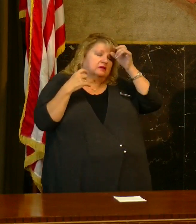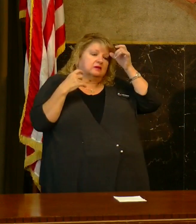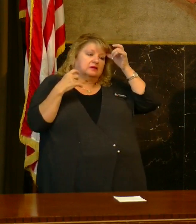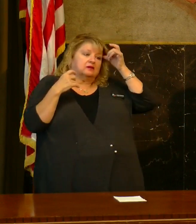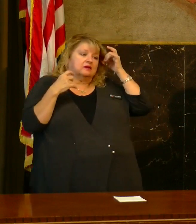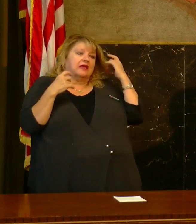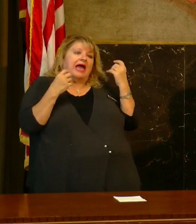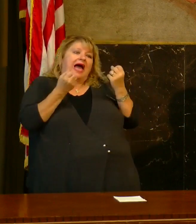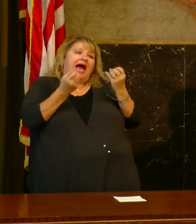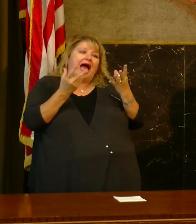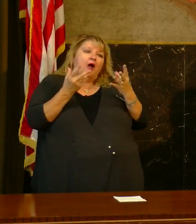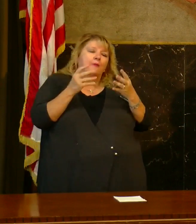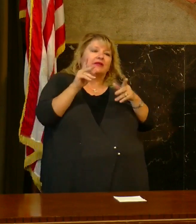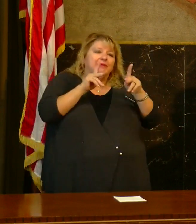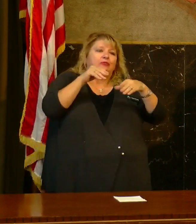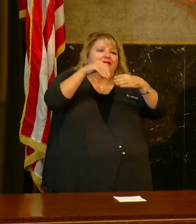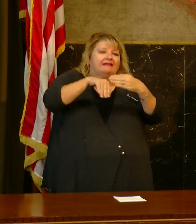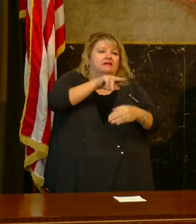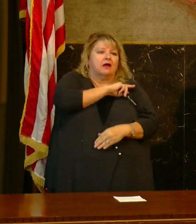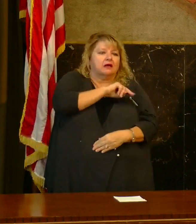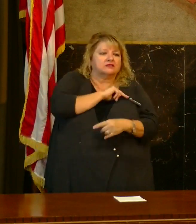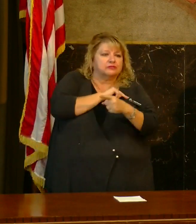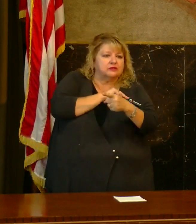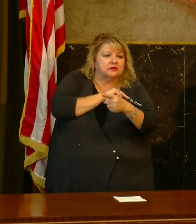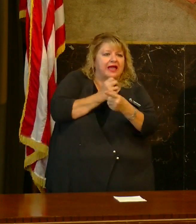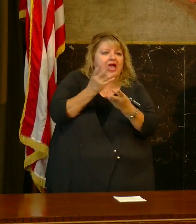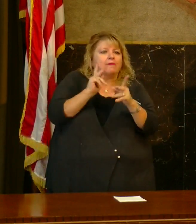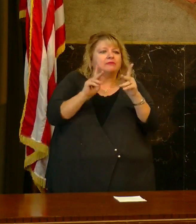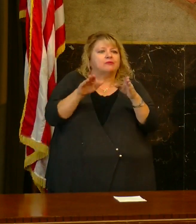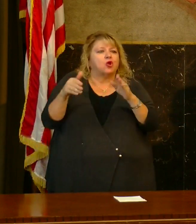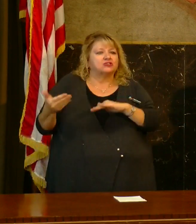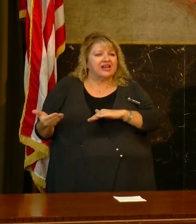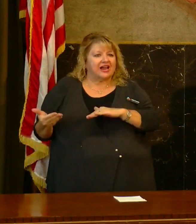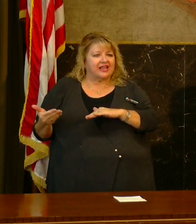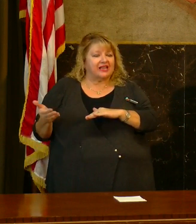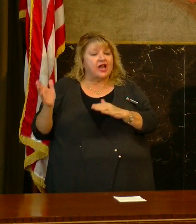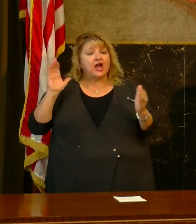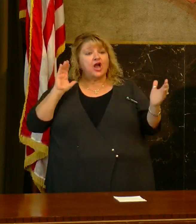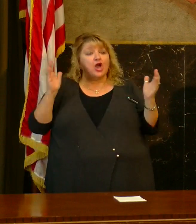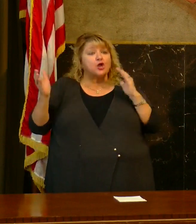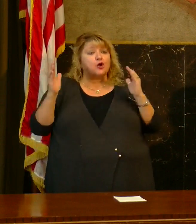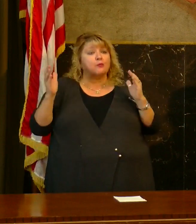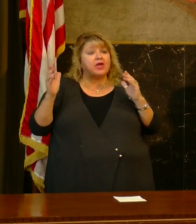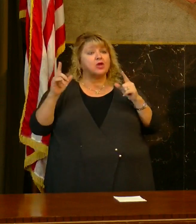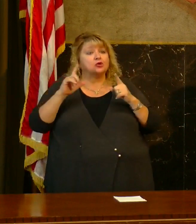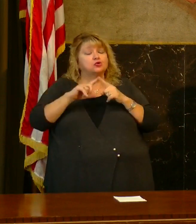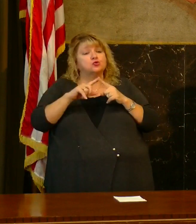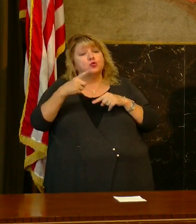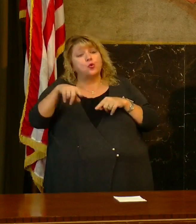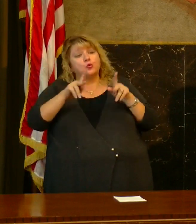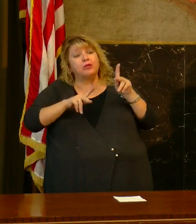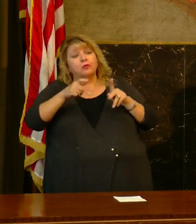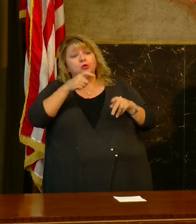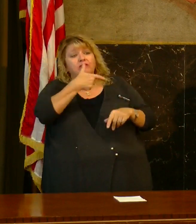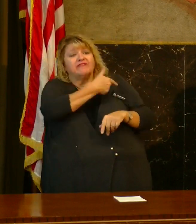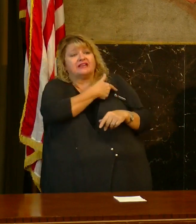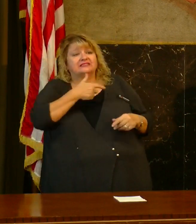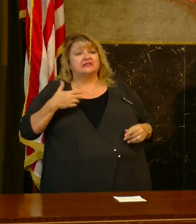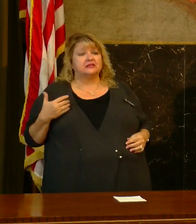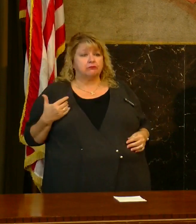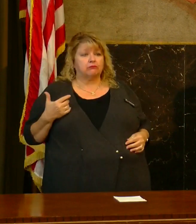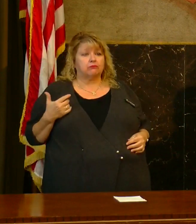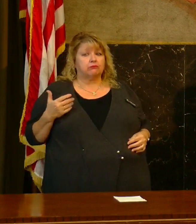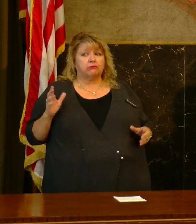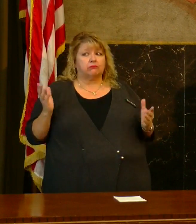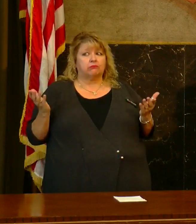The number of cases and hospitalizations and deaths relative to the number of people fully vaccinated.